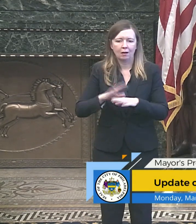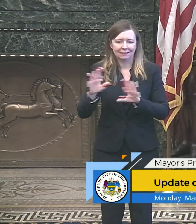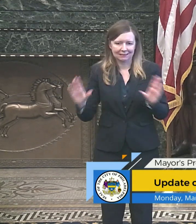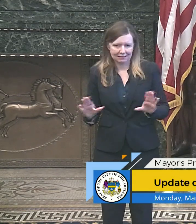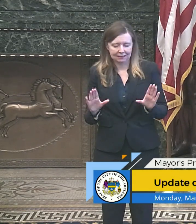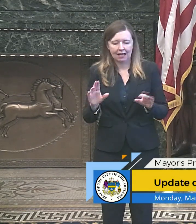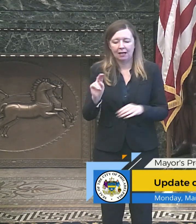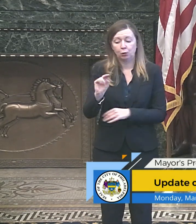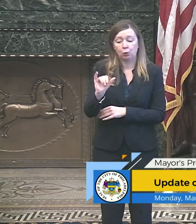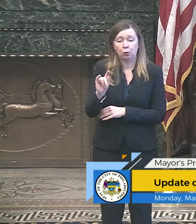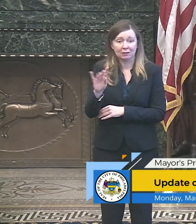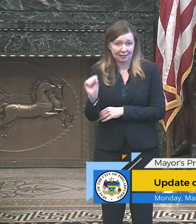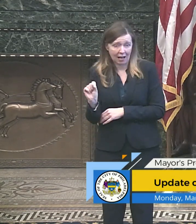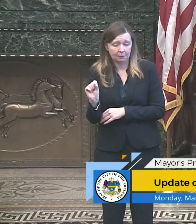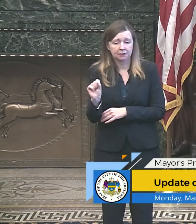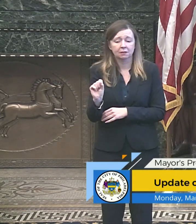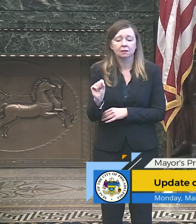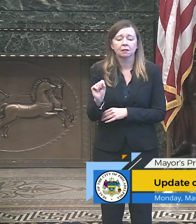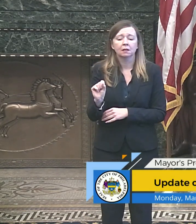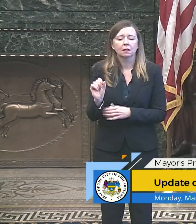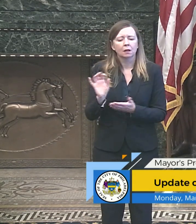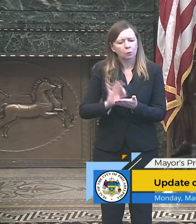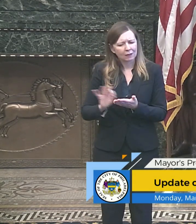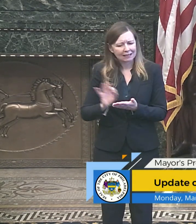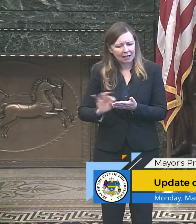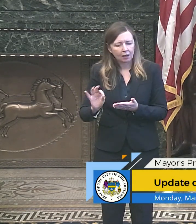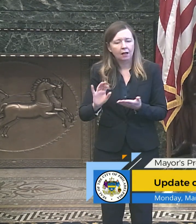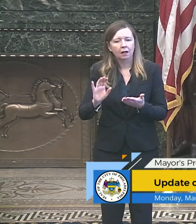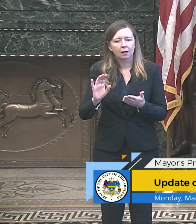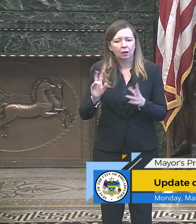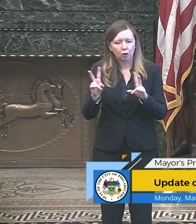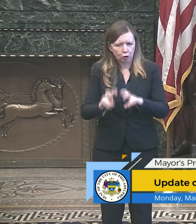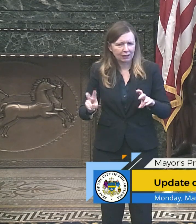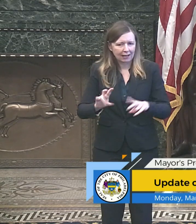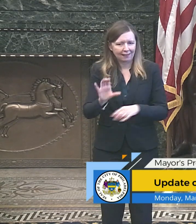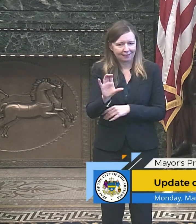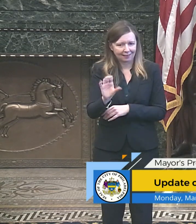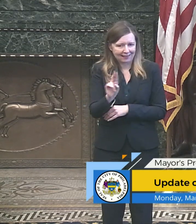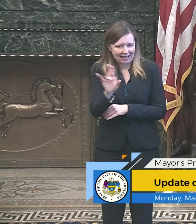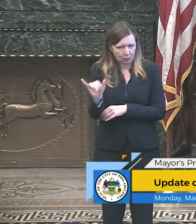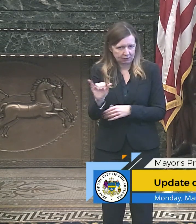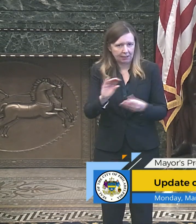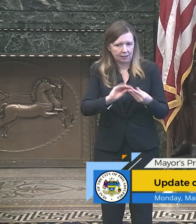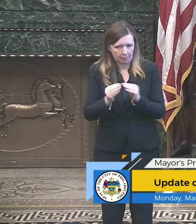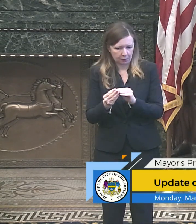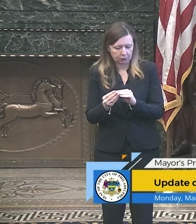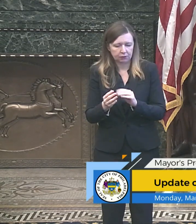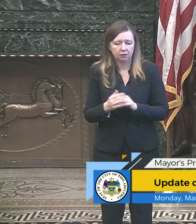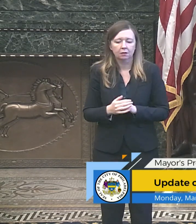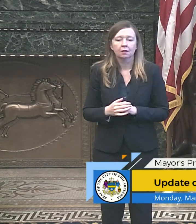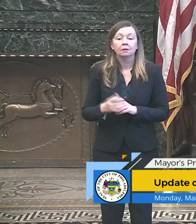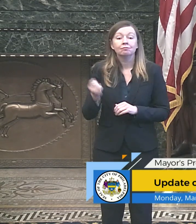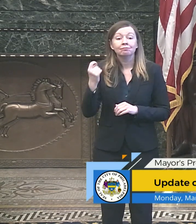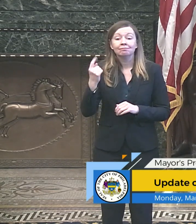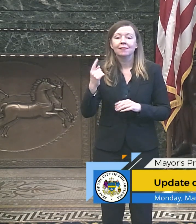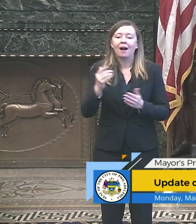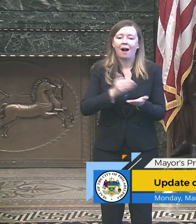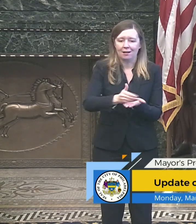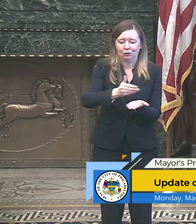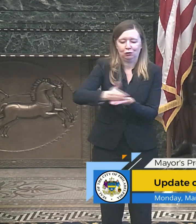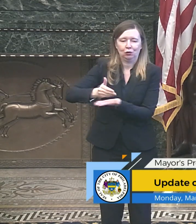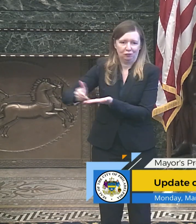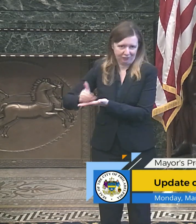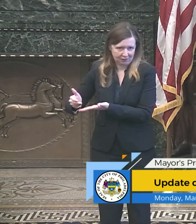Friday released county numbers. And we look at the county numbers where the underrepresented community is at,